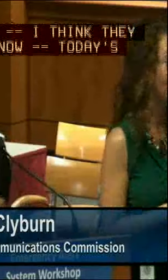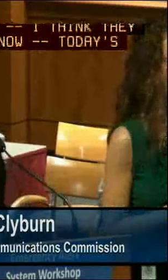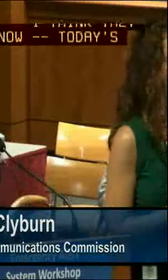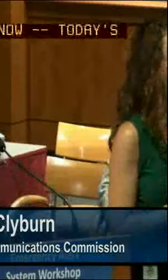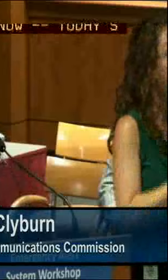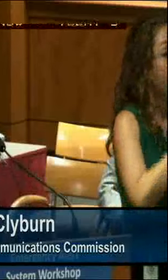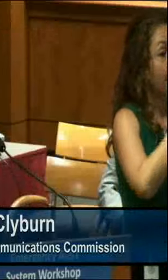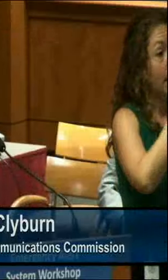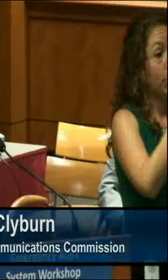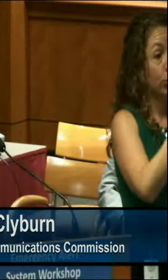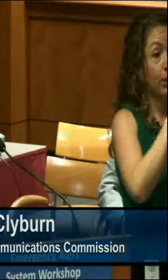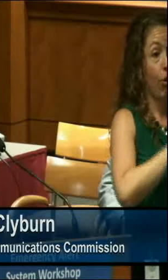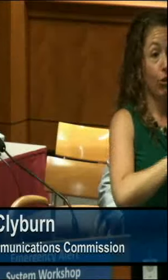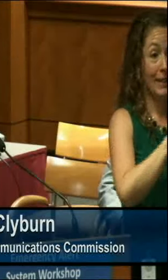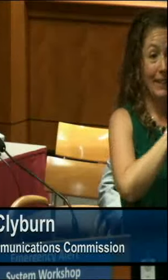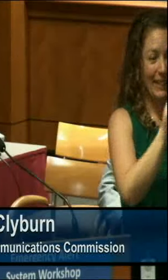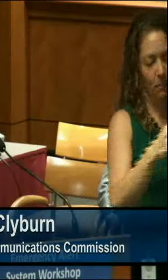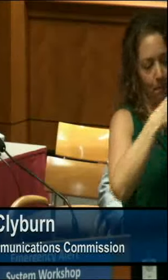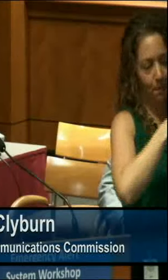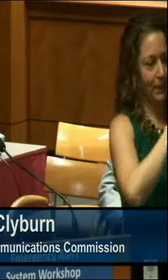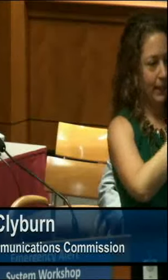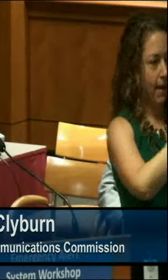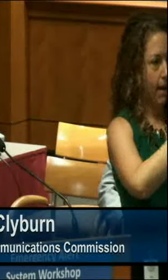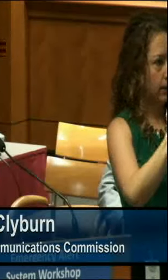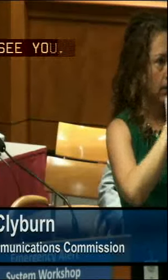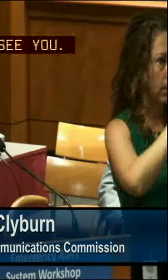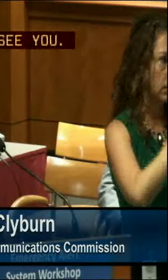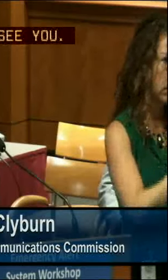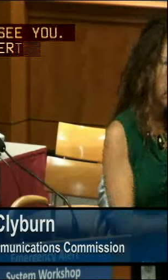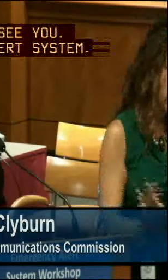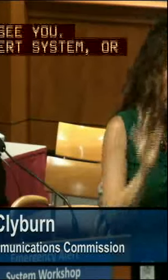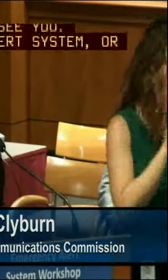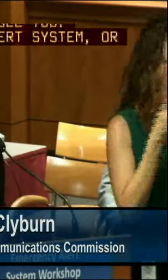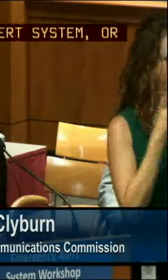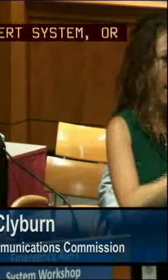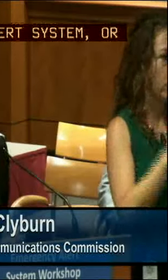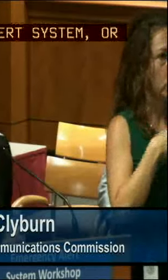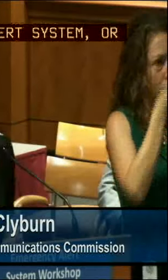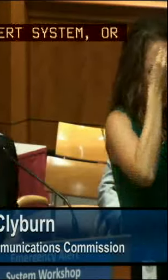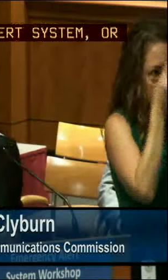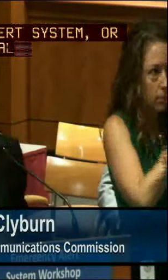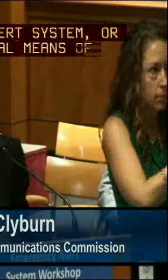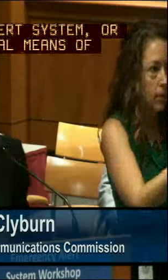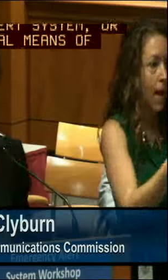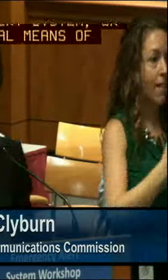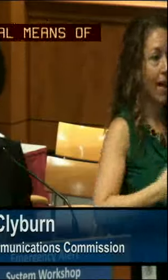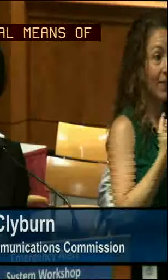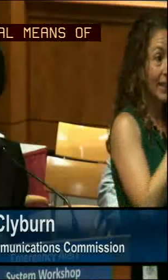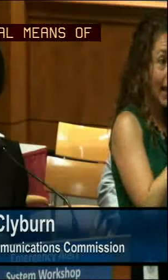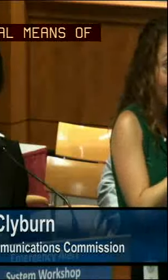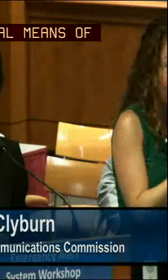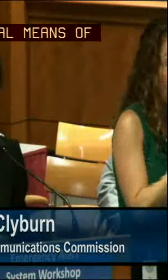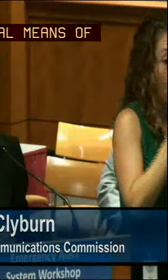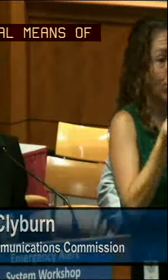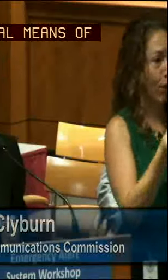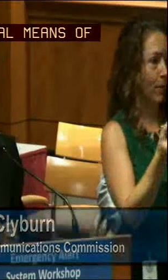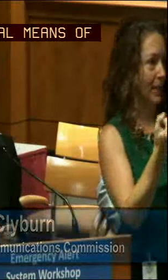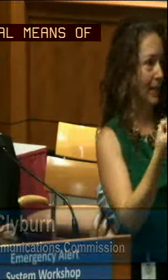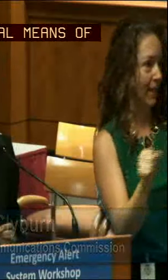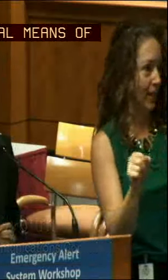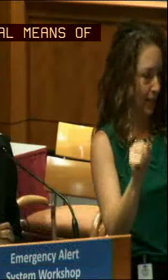is a critical means of delivering life and property-saving information to our citizens.